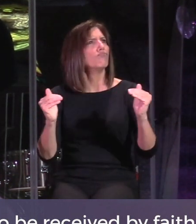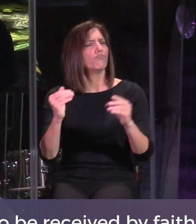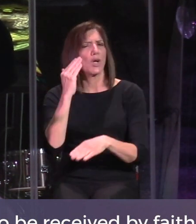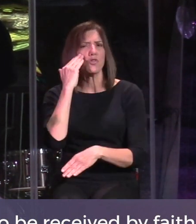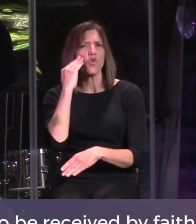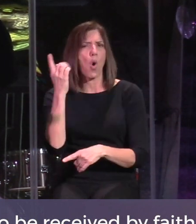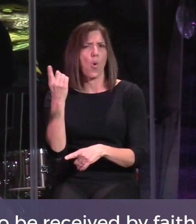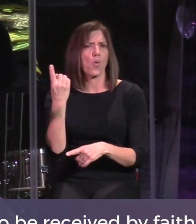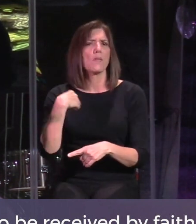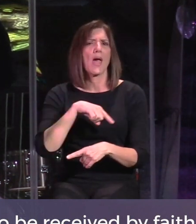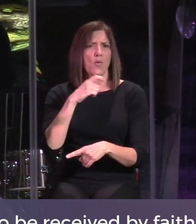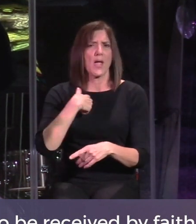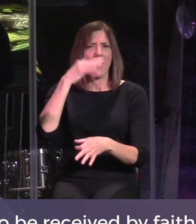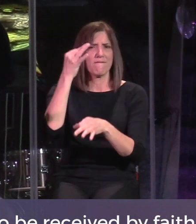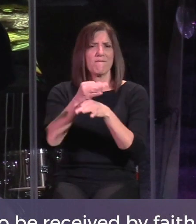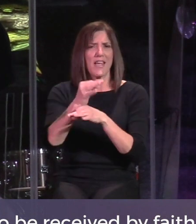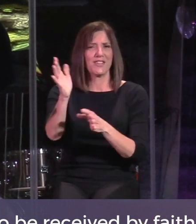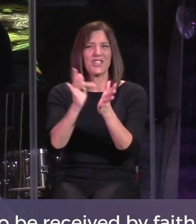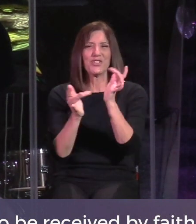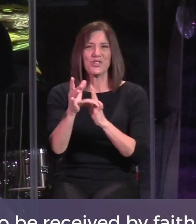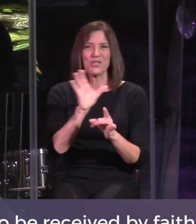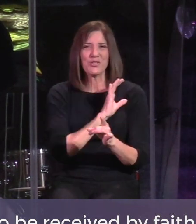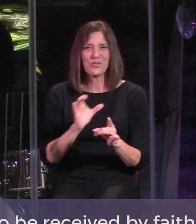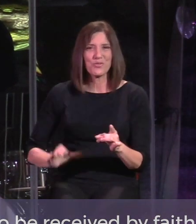the one who has faith in Jesus."